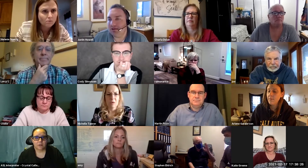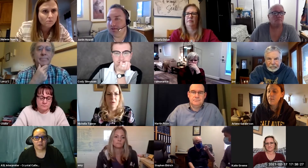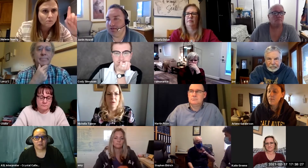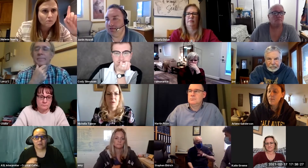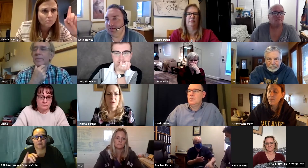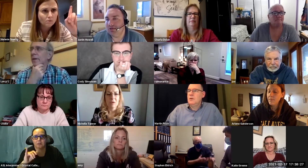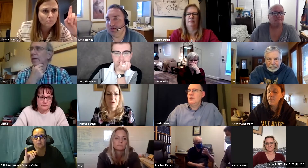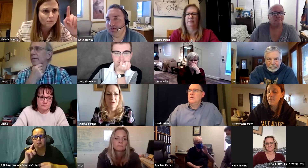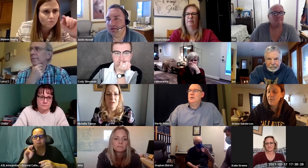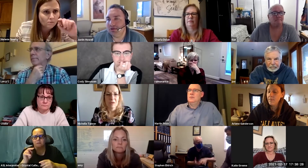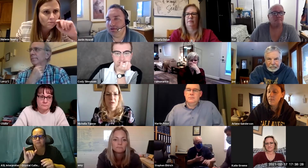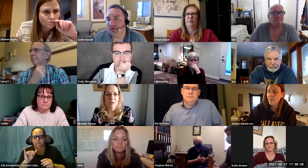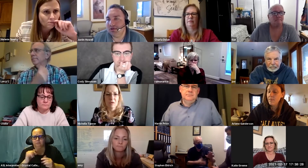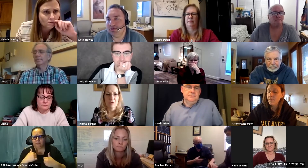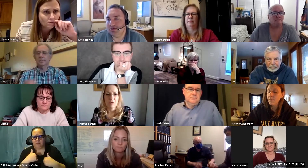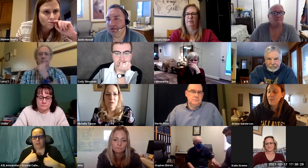Might.